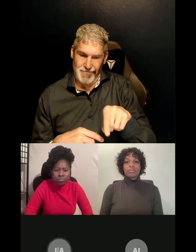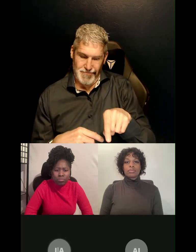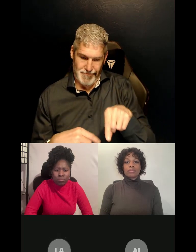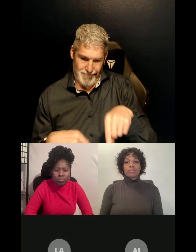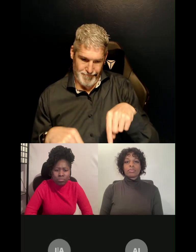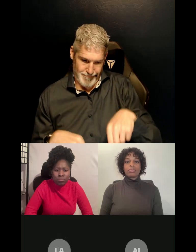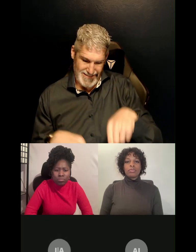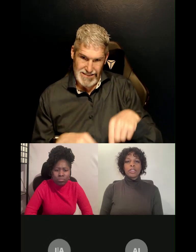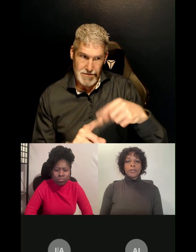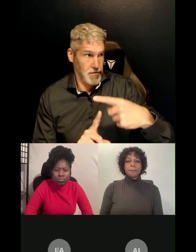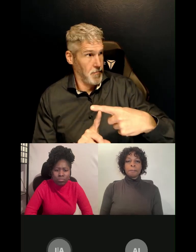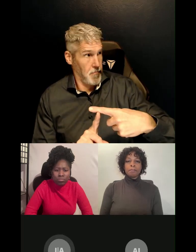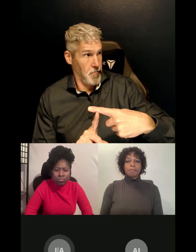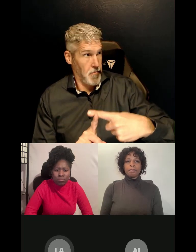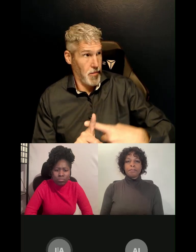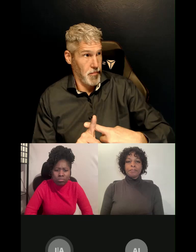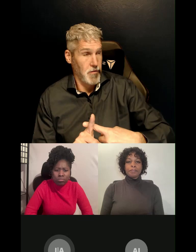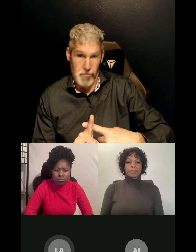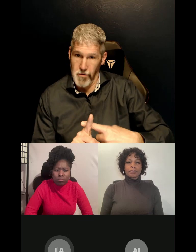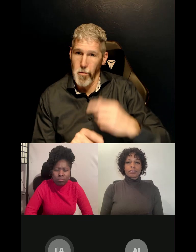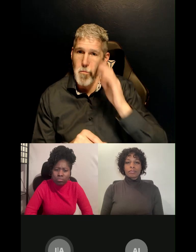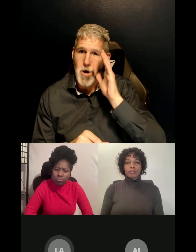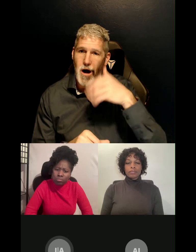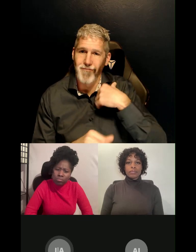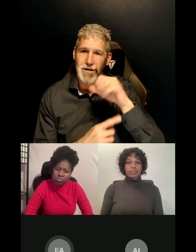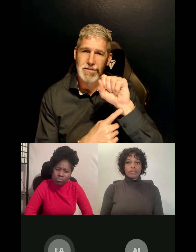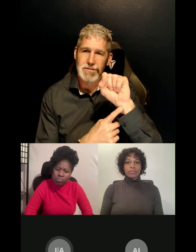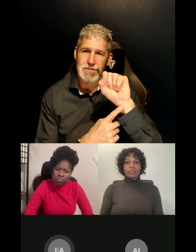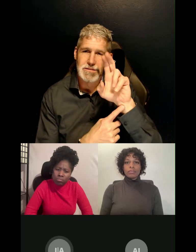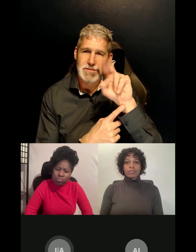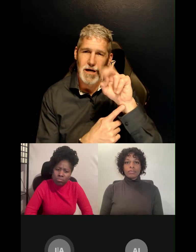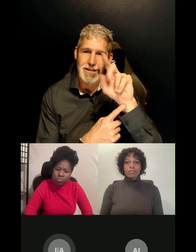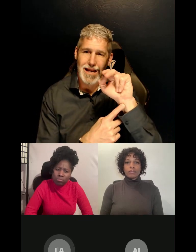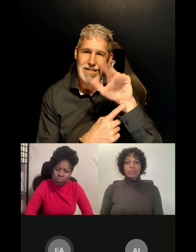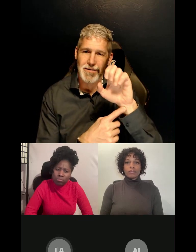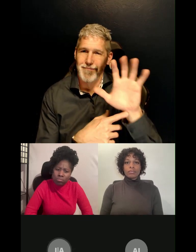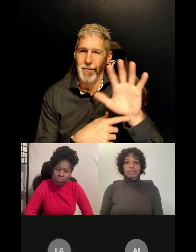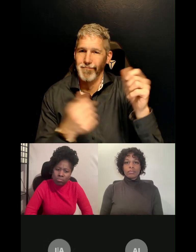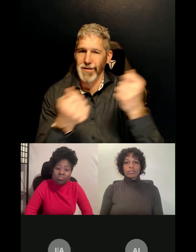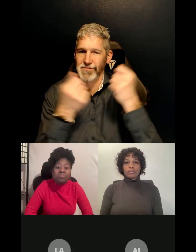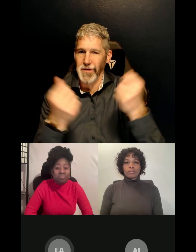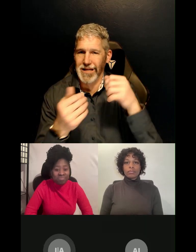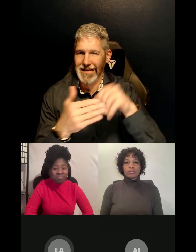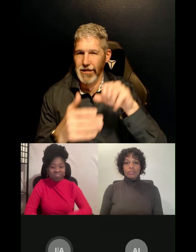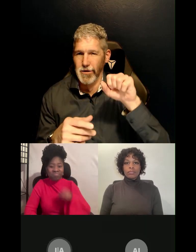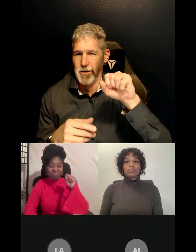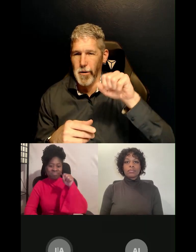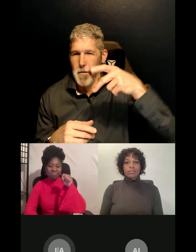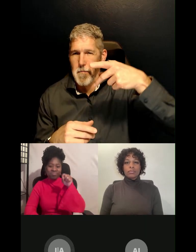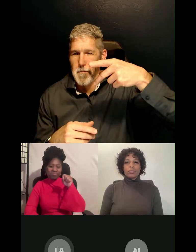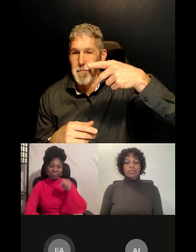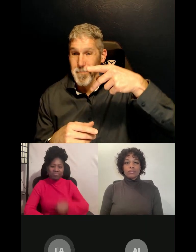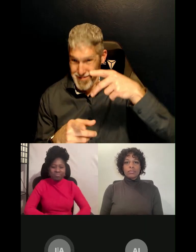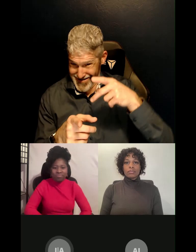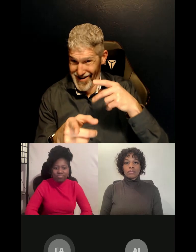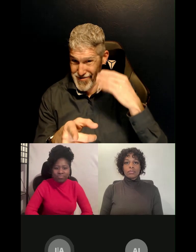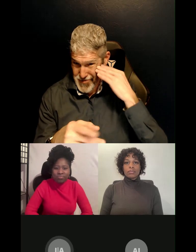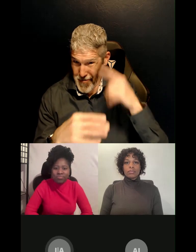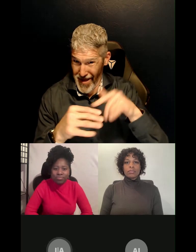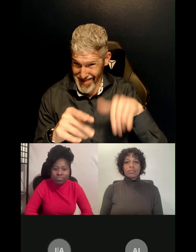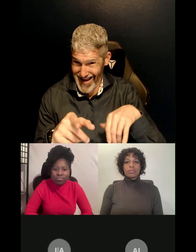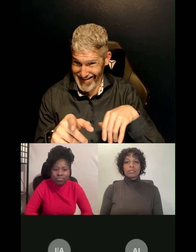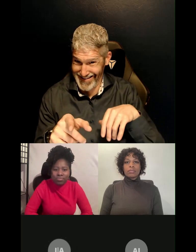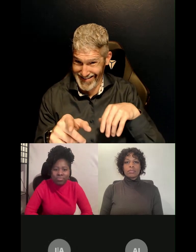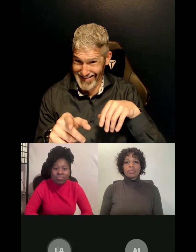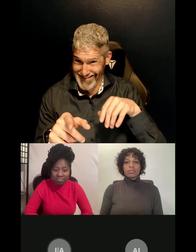recently. So this month? Yeah, this month at Sundance Film